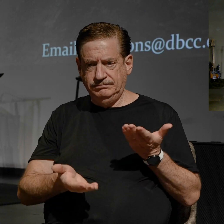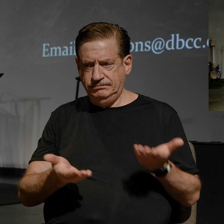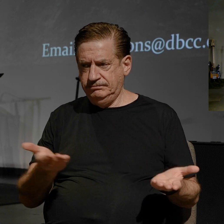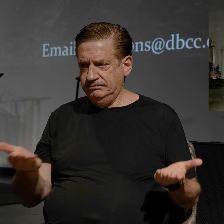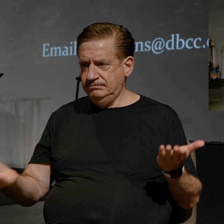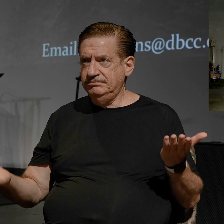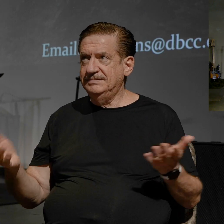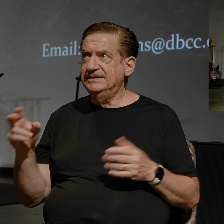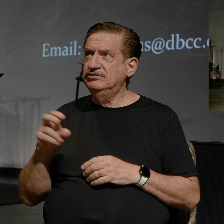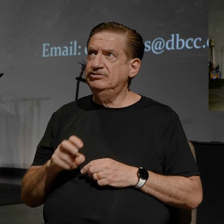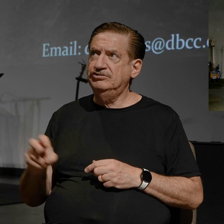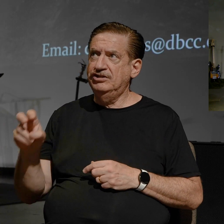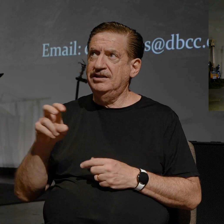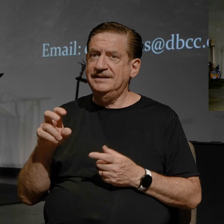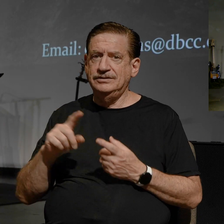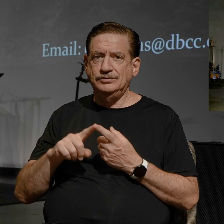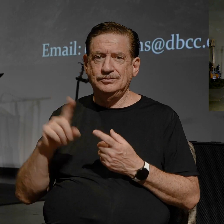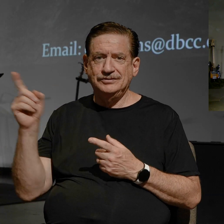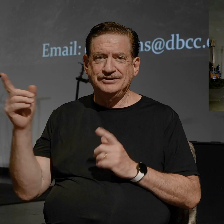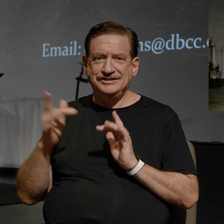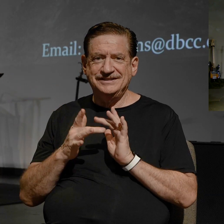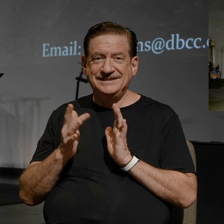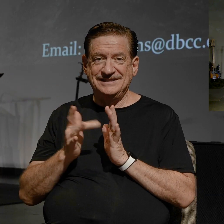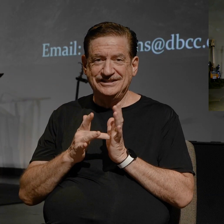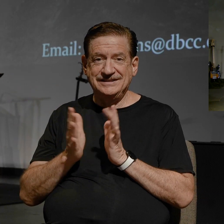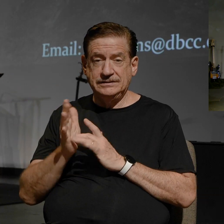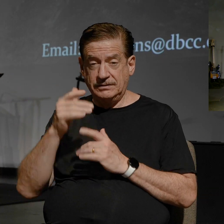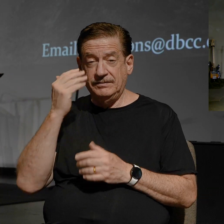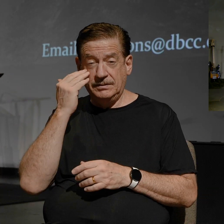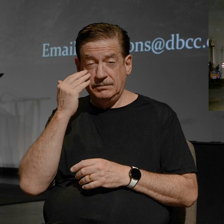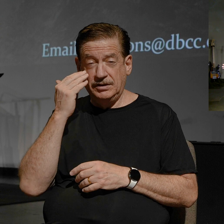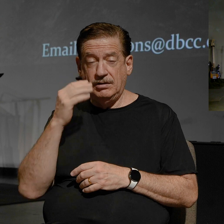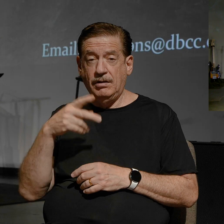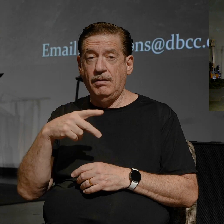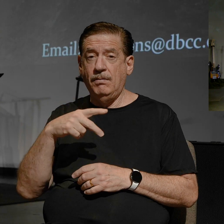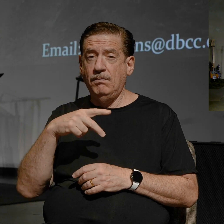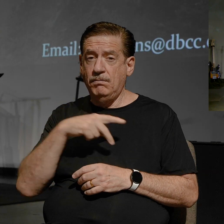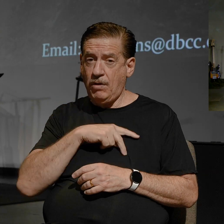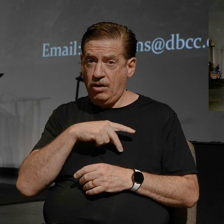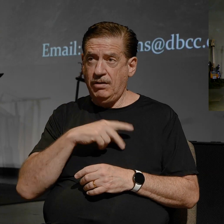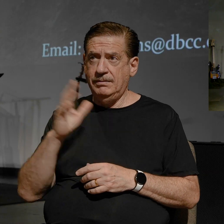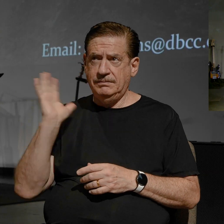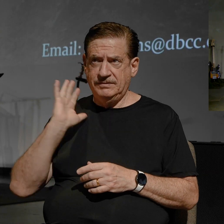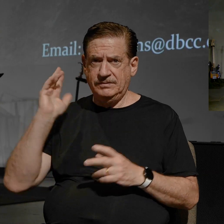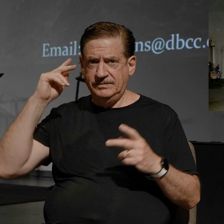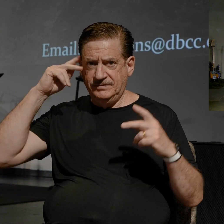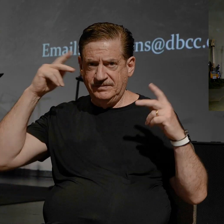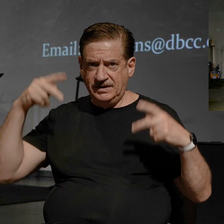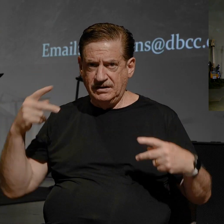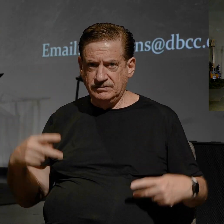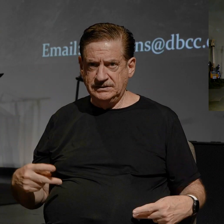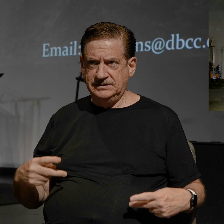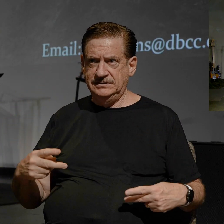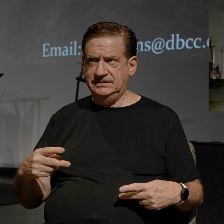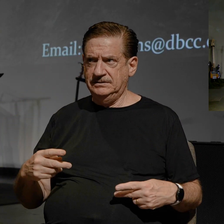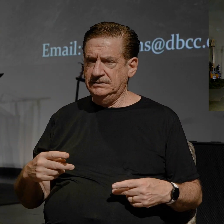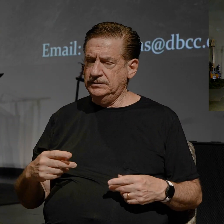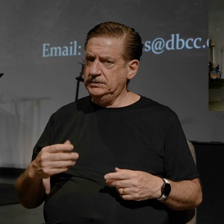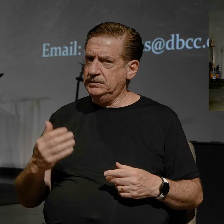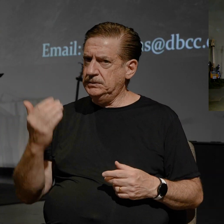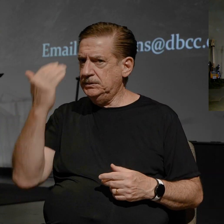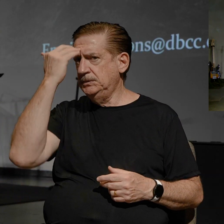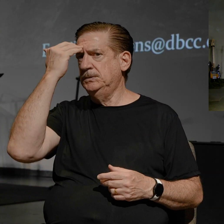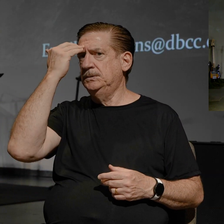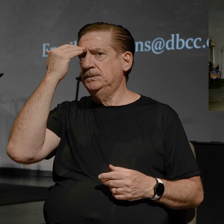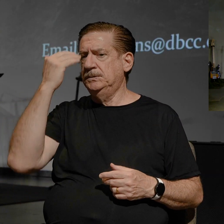to Jesus. You may be familiar with the fact that Paul was a Pharisee, steeped in Judaism. He calls